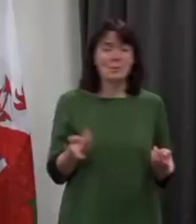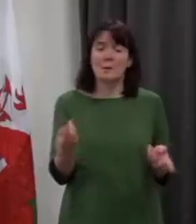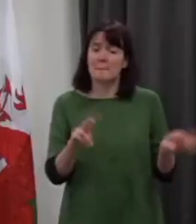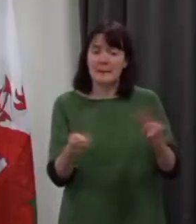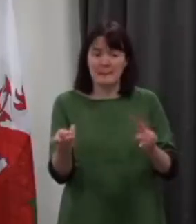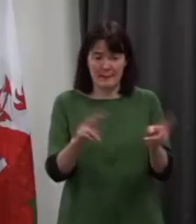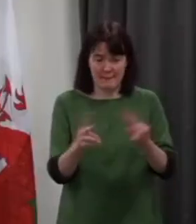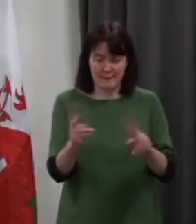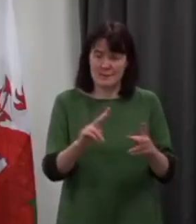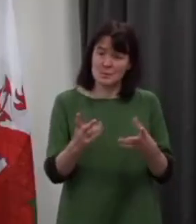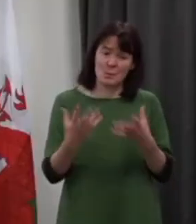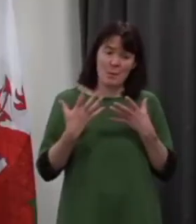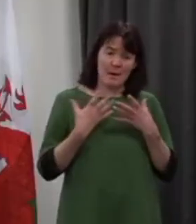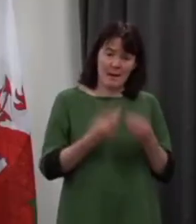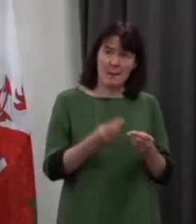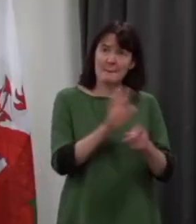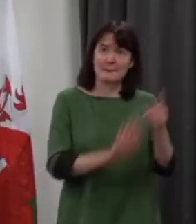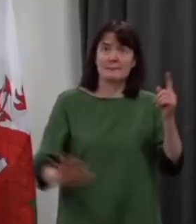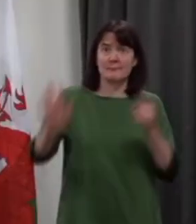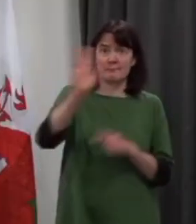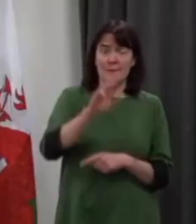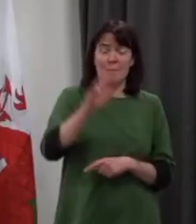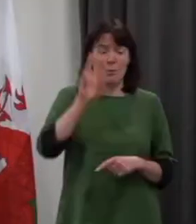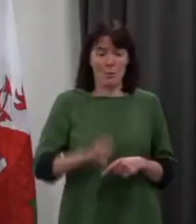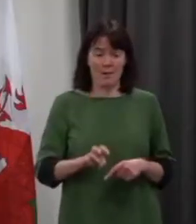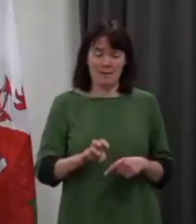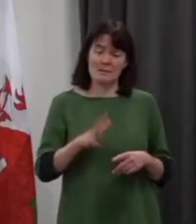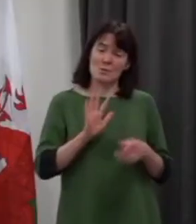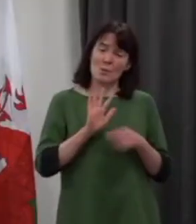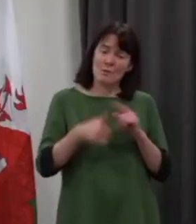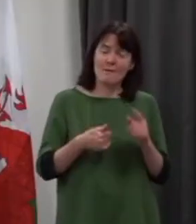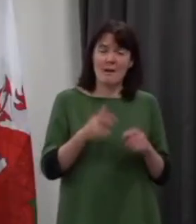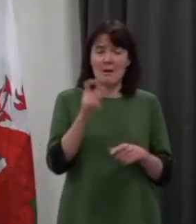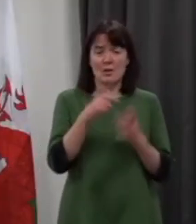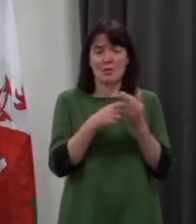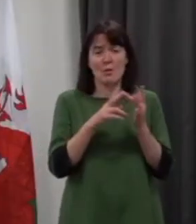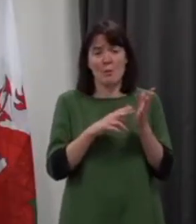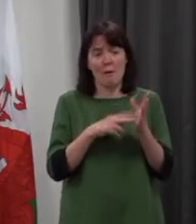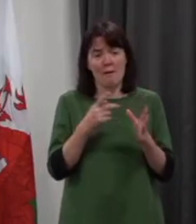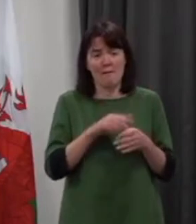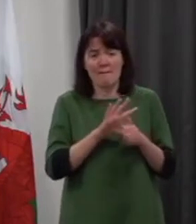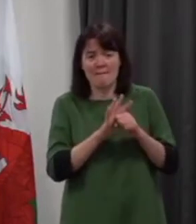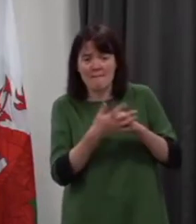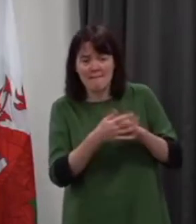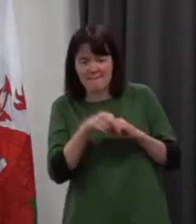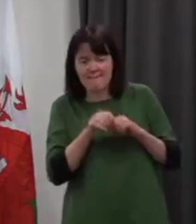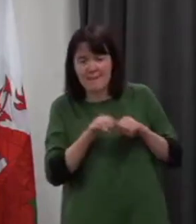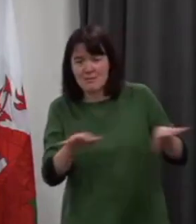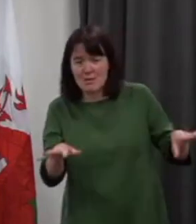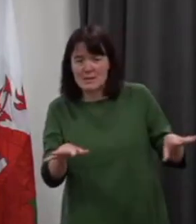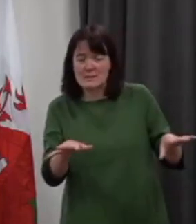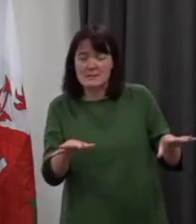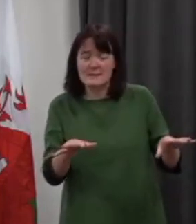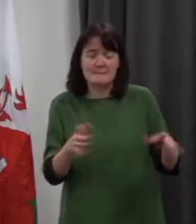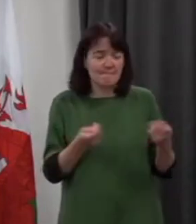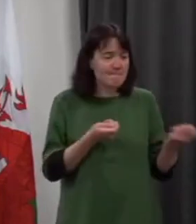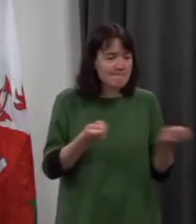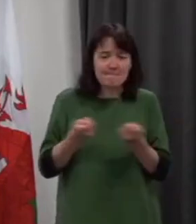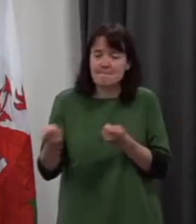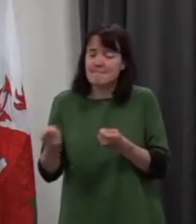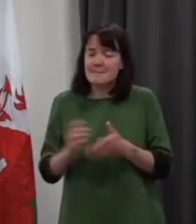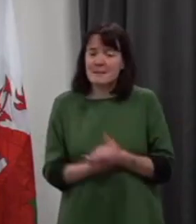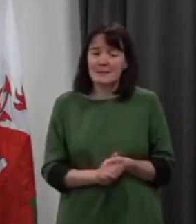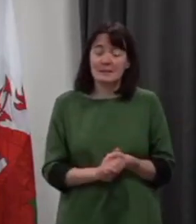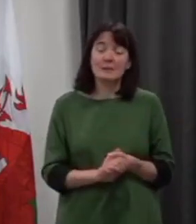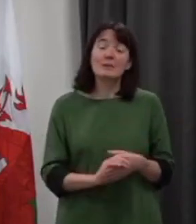with coronavirus. We focused on staff who have left within the last 3 years. We're also asking social